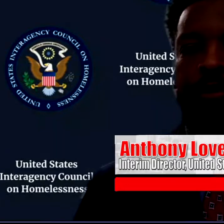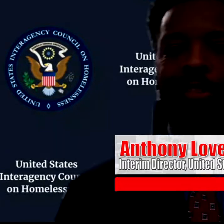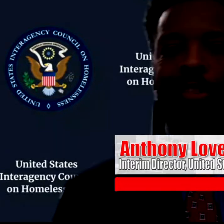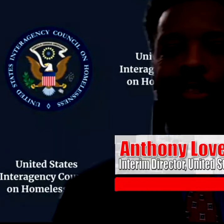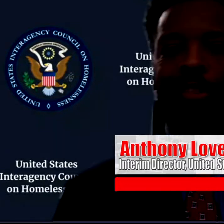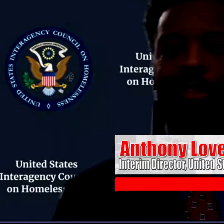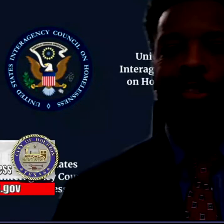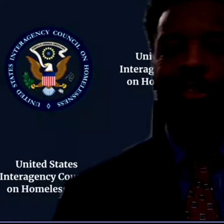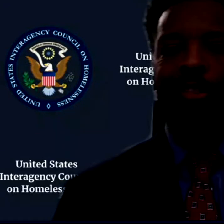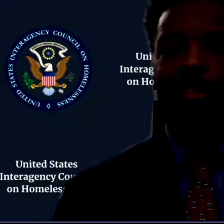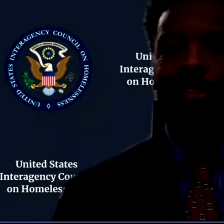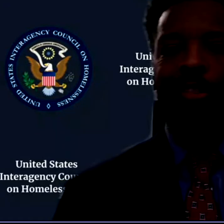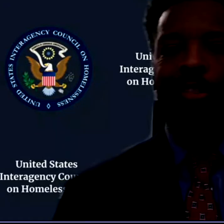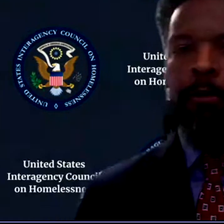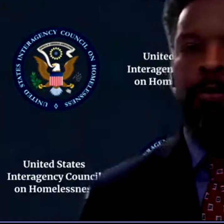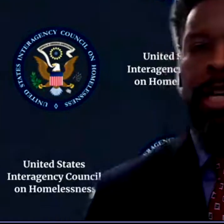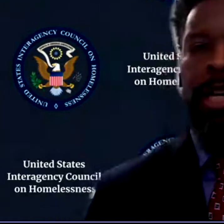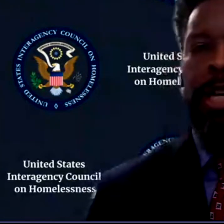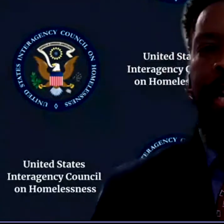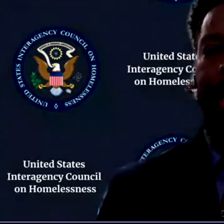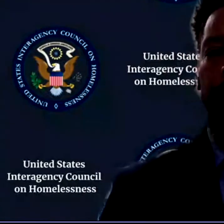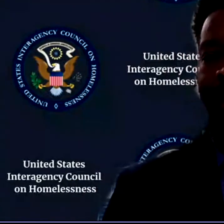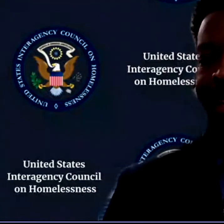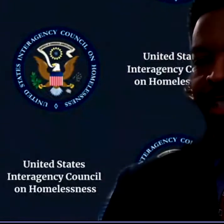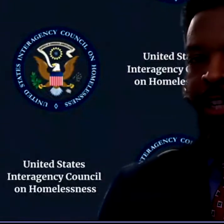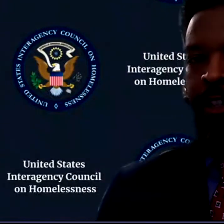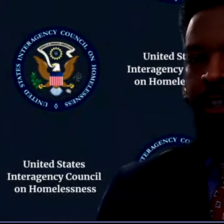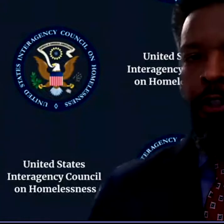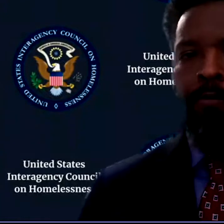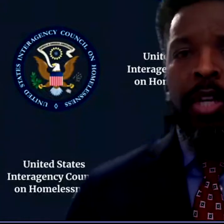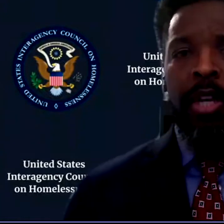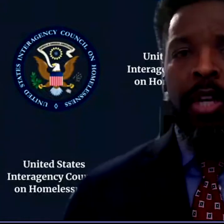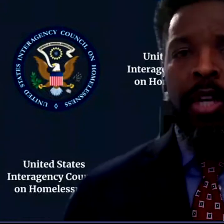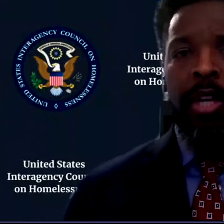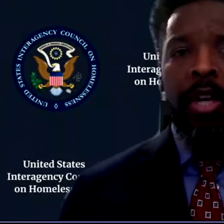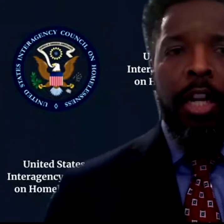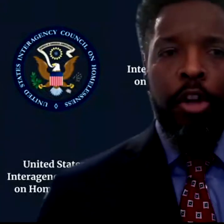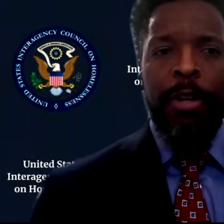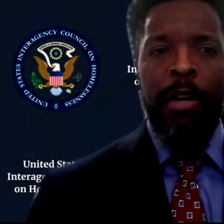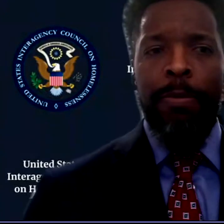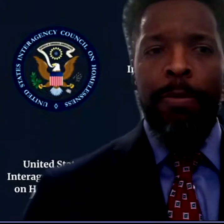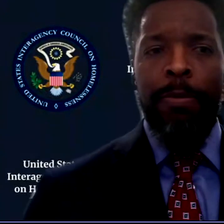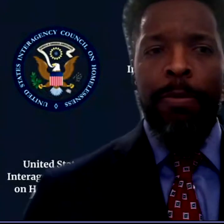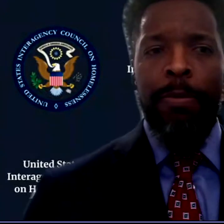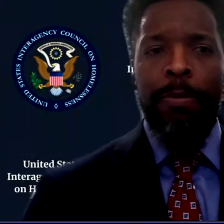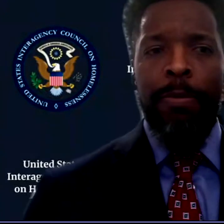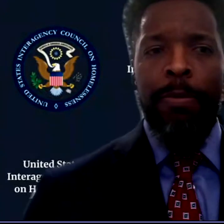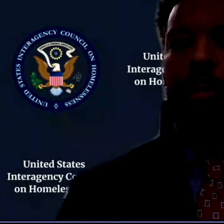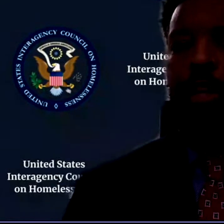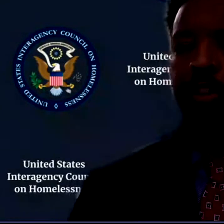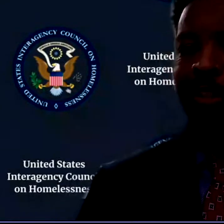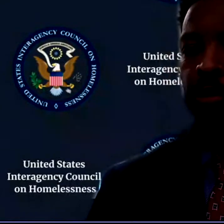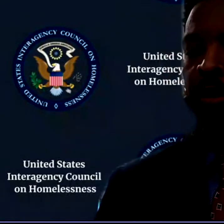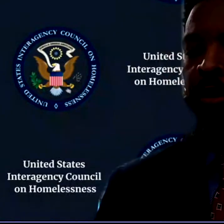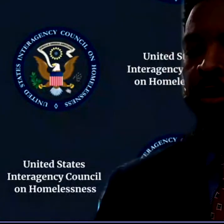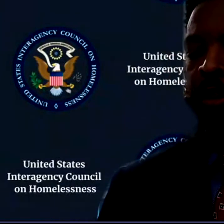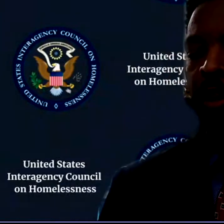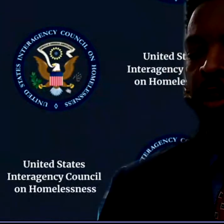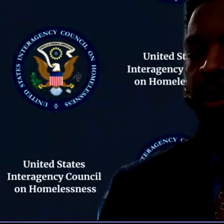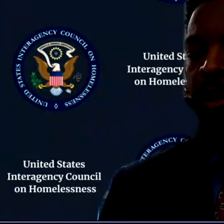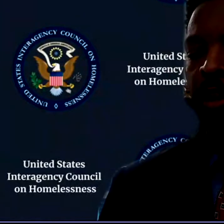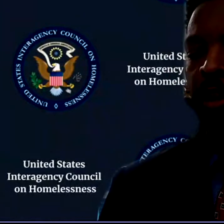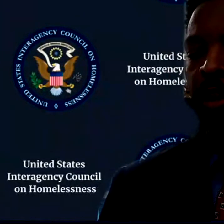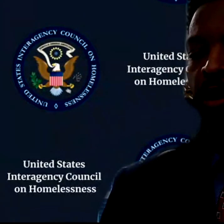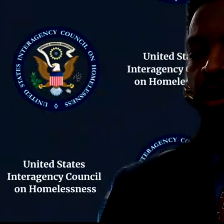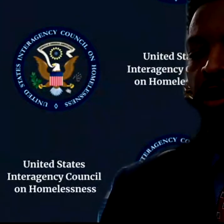Interagency Council on Homelessness, better known to some of you as USICH. A little bit about USICH, we're the only federal agency